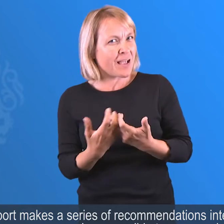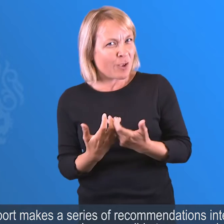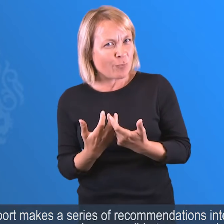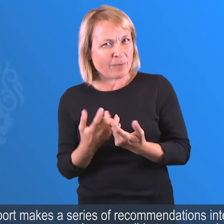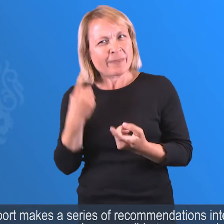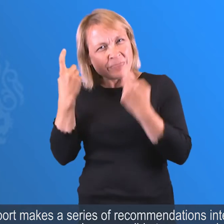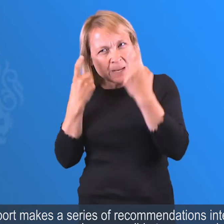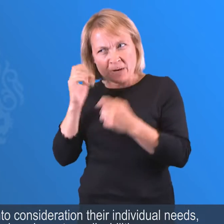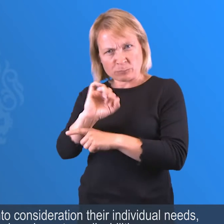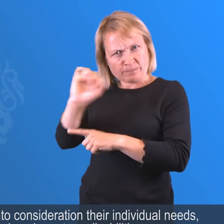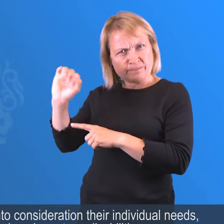juries,